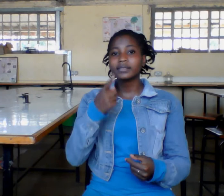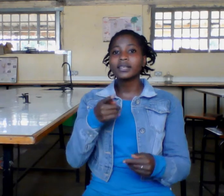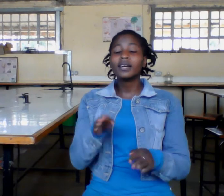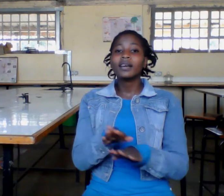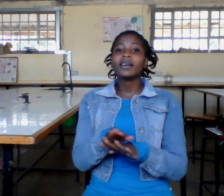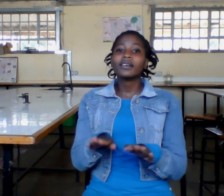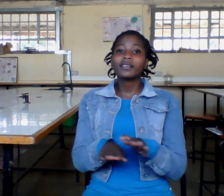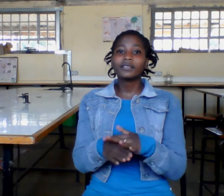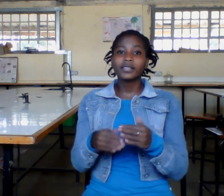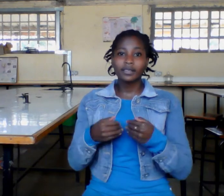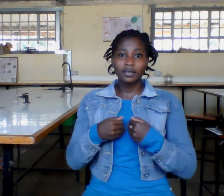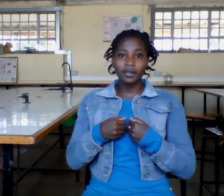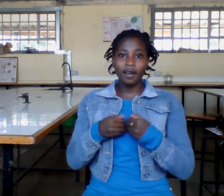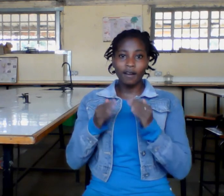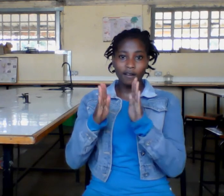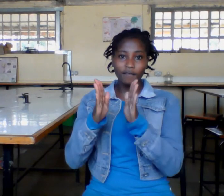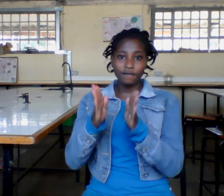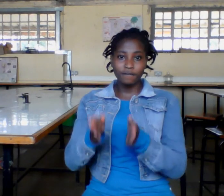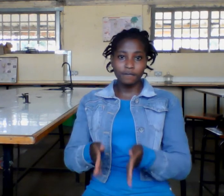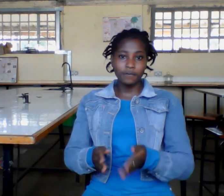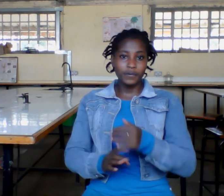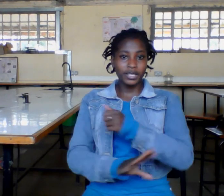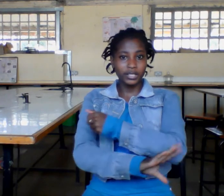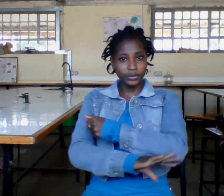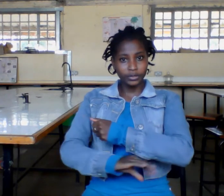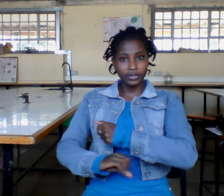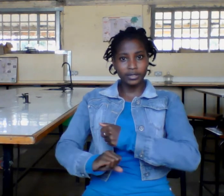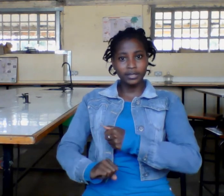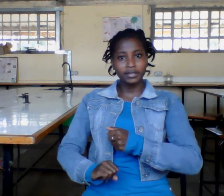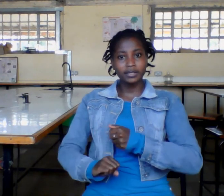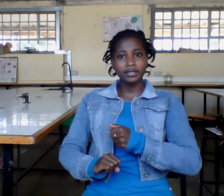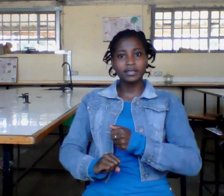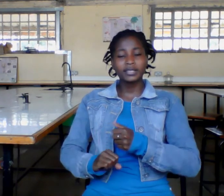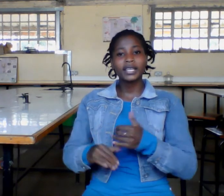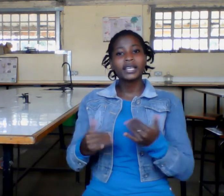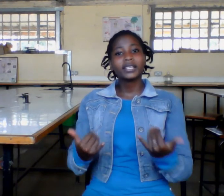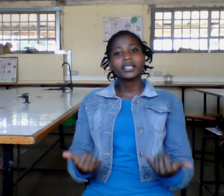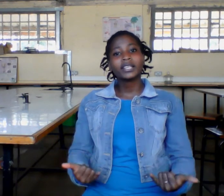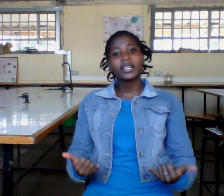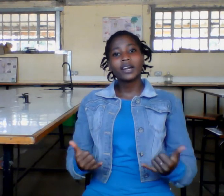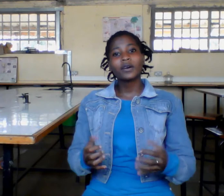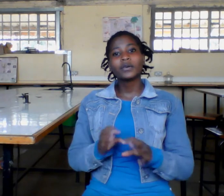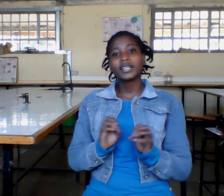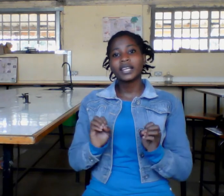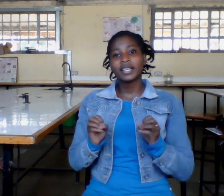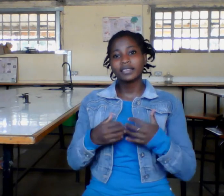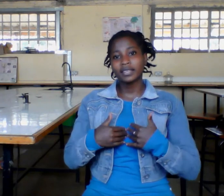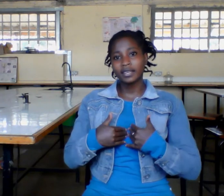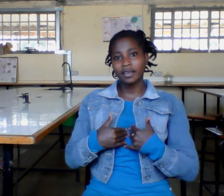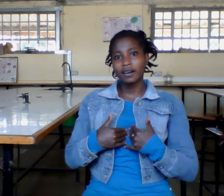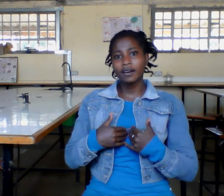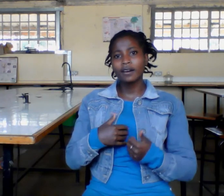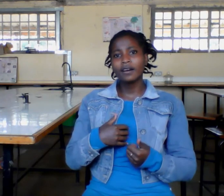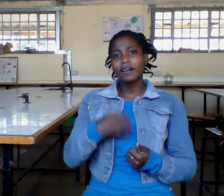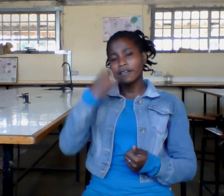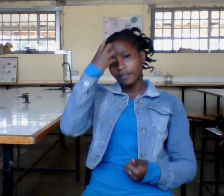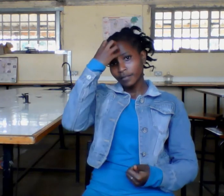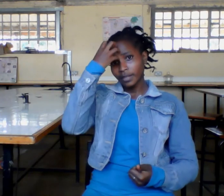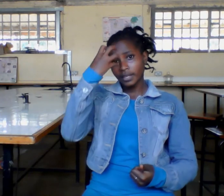left now." Hyena was very angry at first, but Rabbit persuaded to pay back Hyena. The rabbit then went